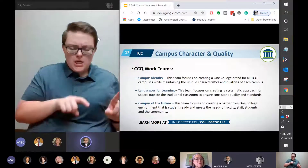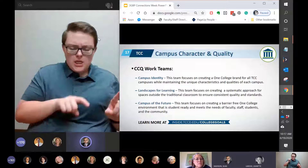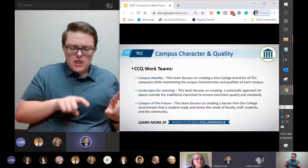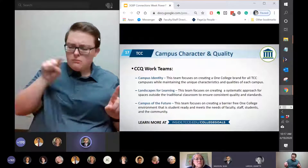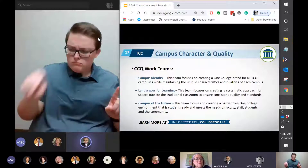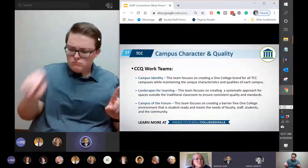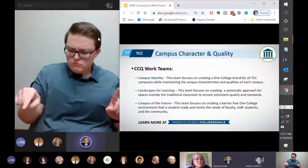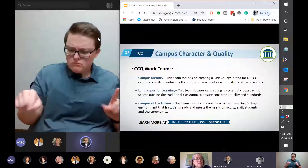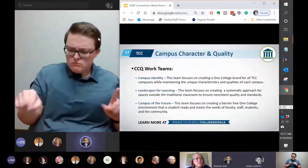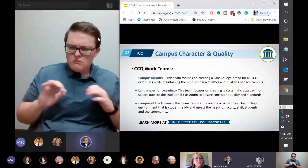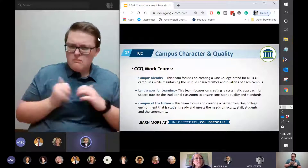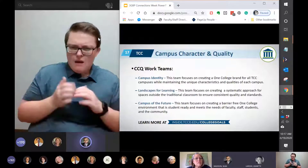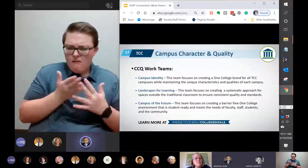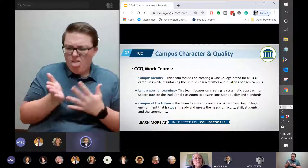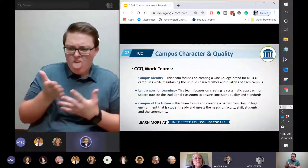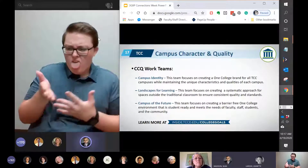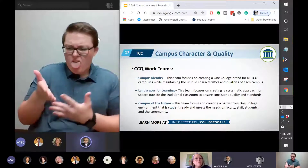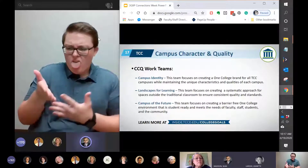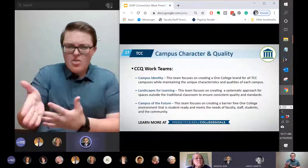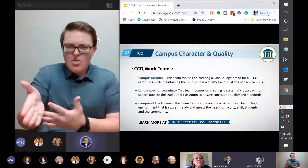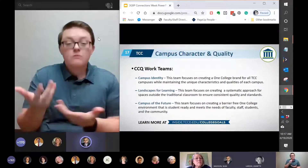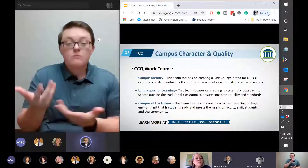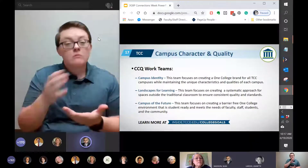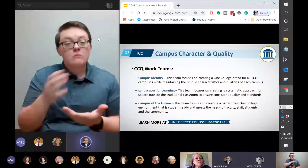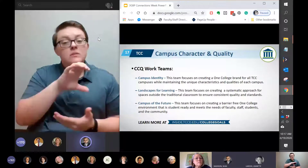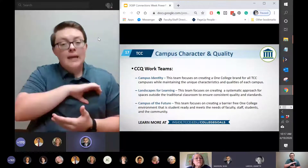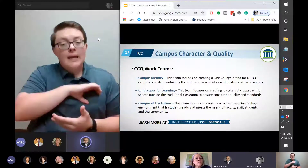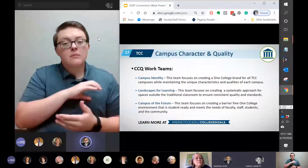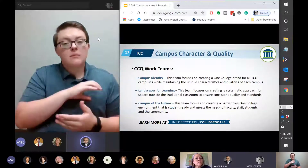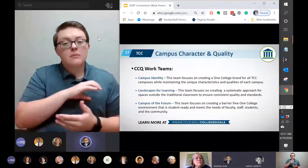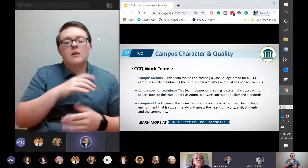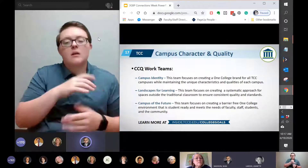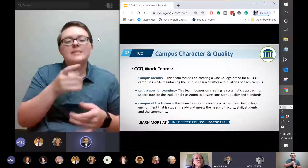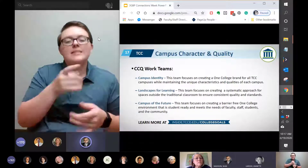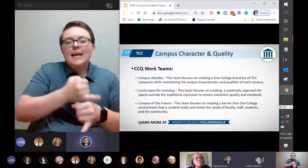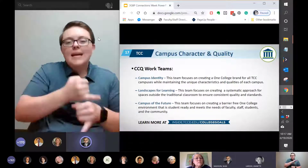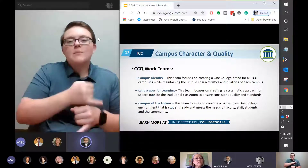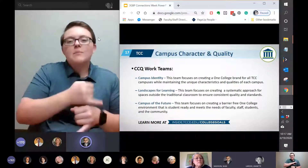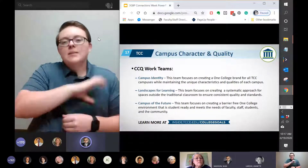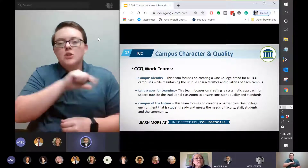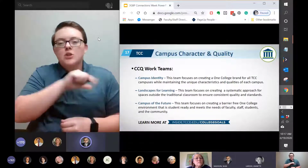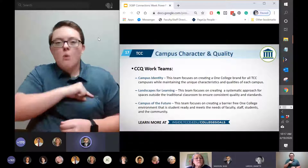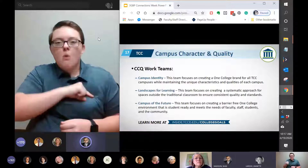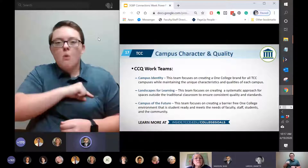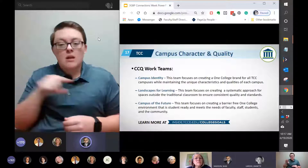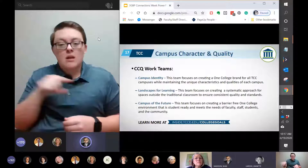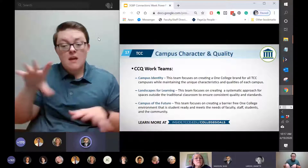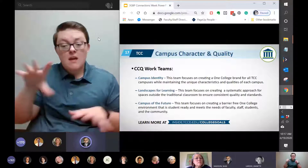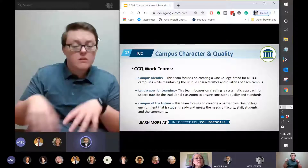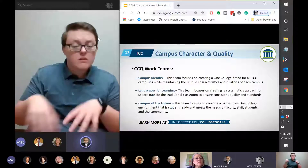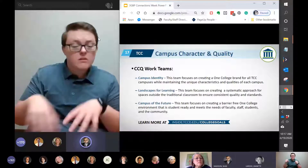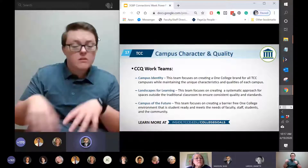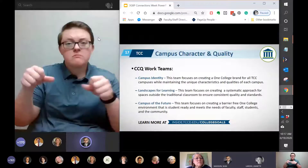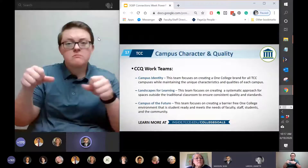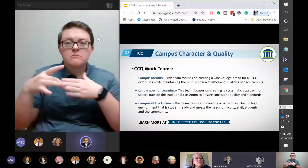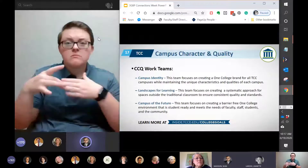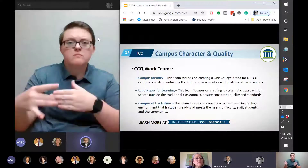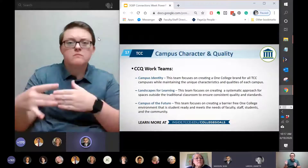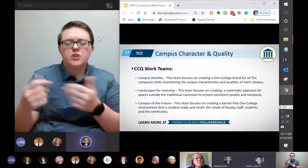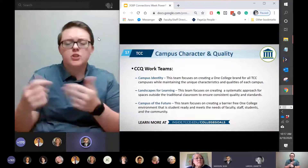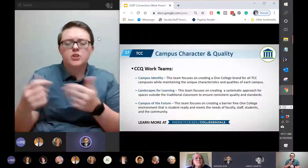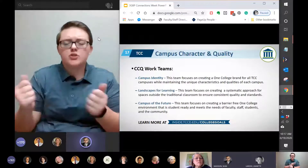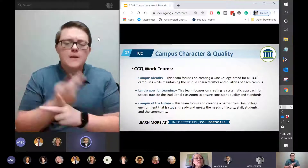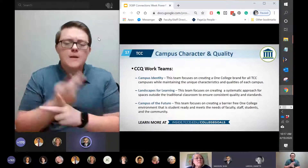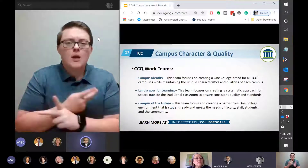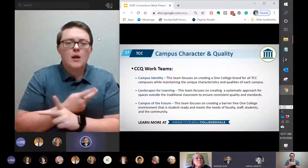campus character and quality are taking the lead on looking at a comprehensive, tech-enhanced